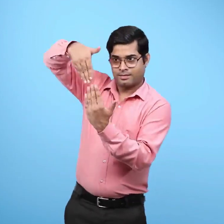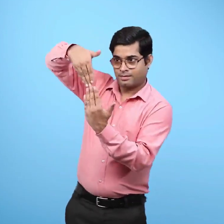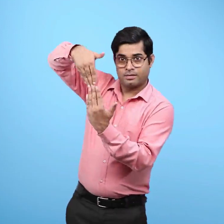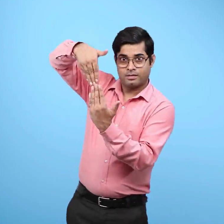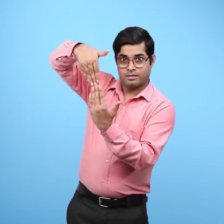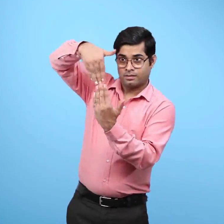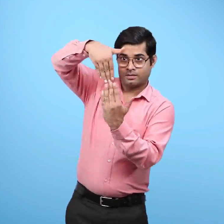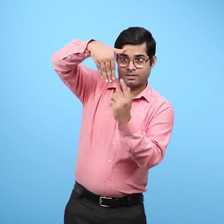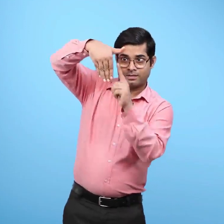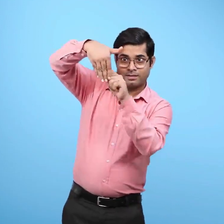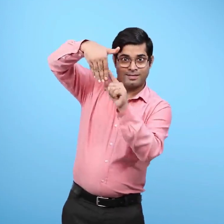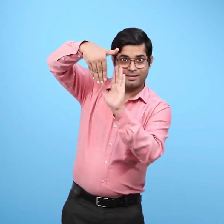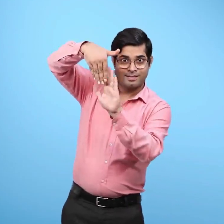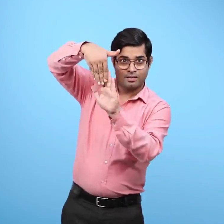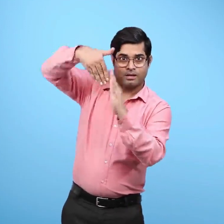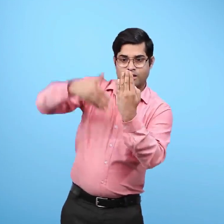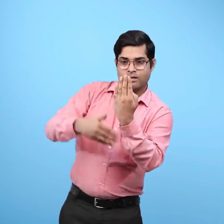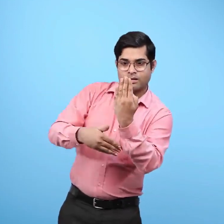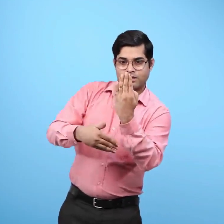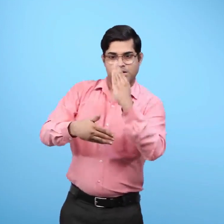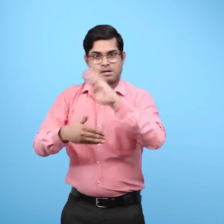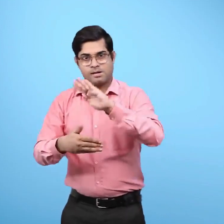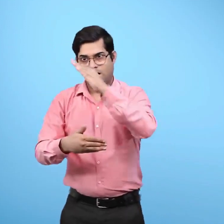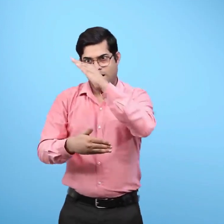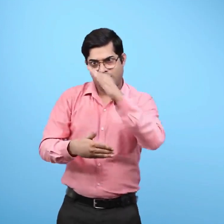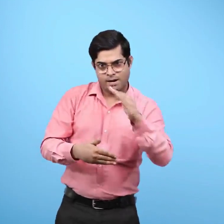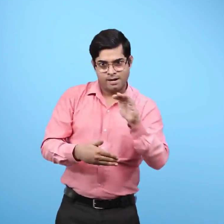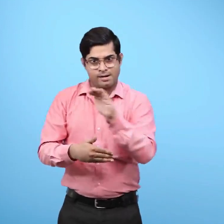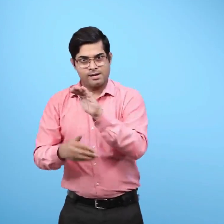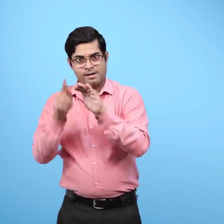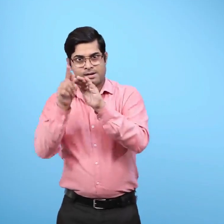corner and fold it to meet the dotted line.